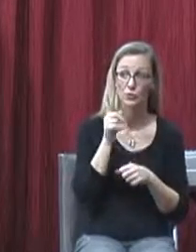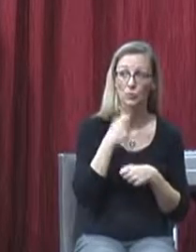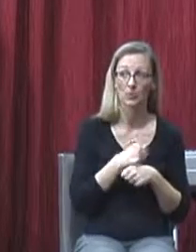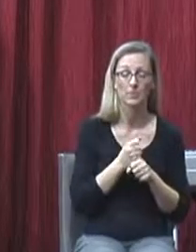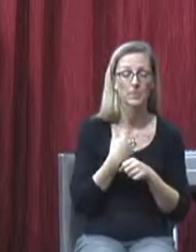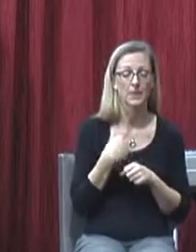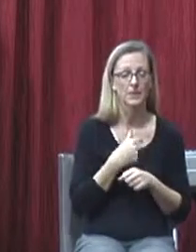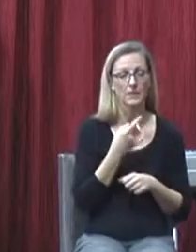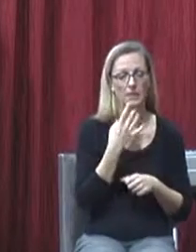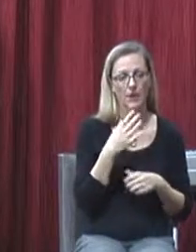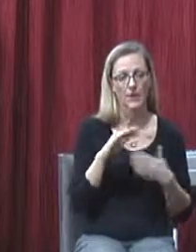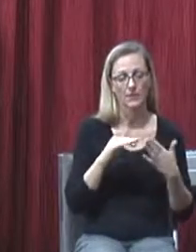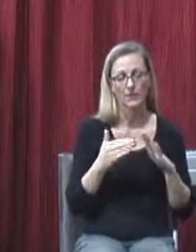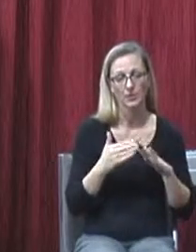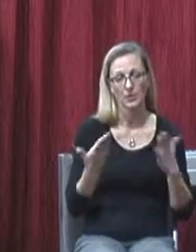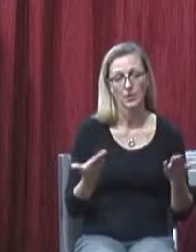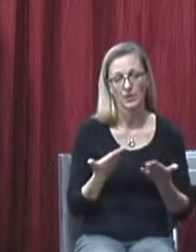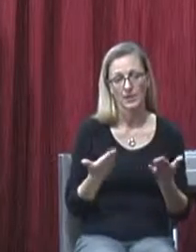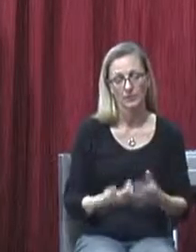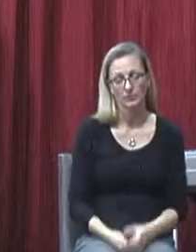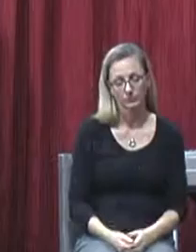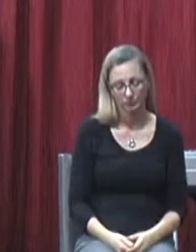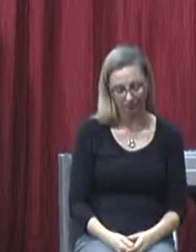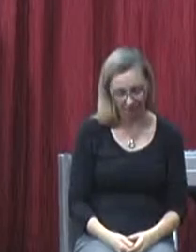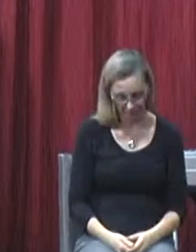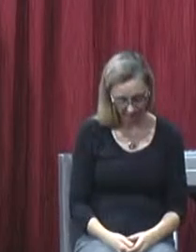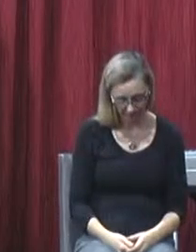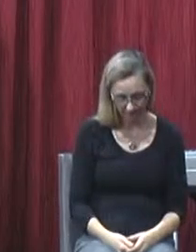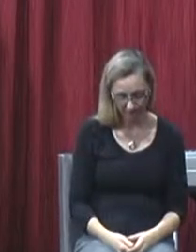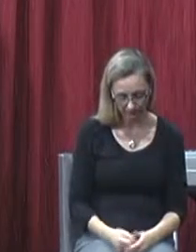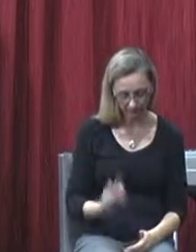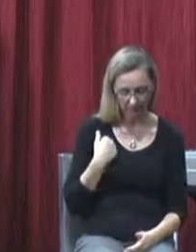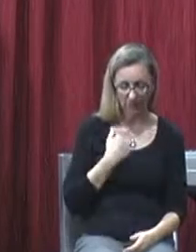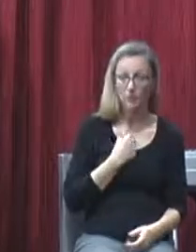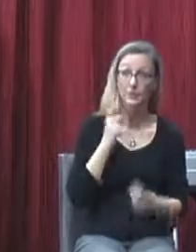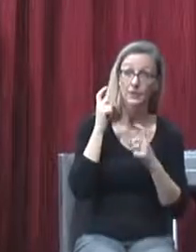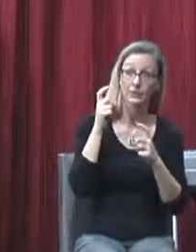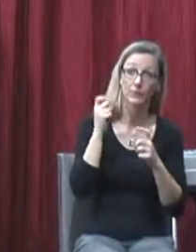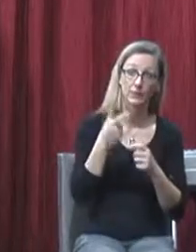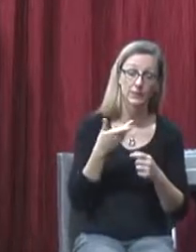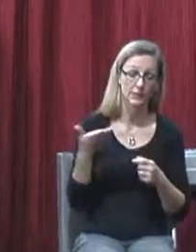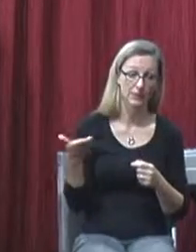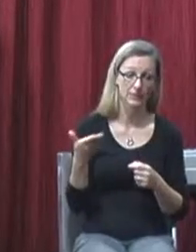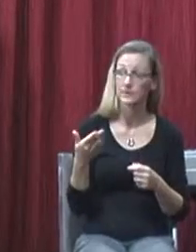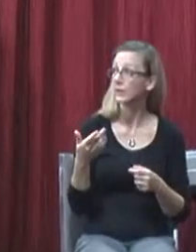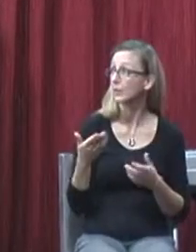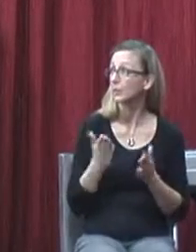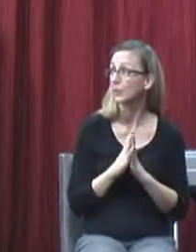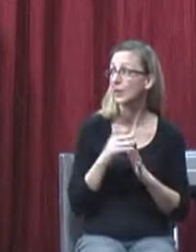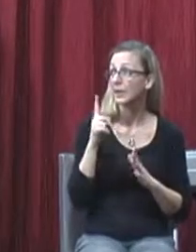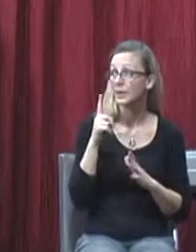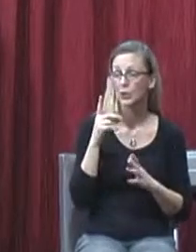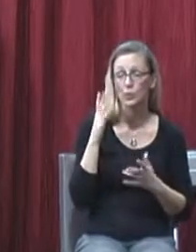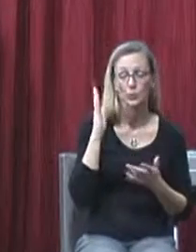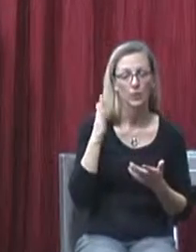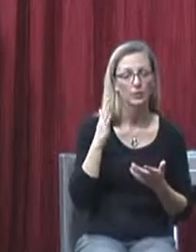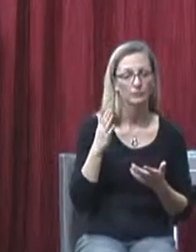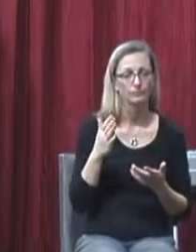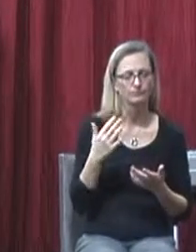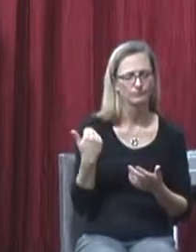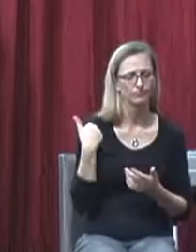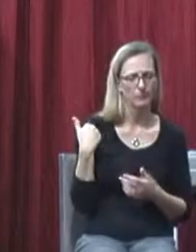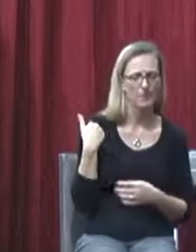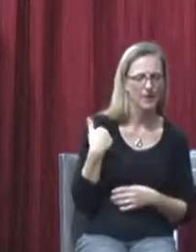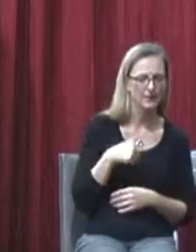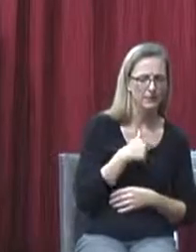make us a light in the community here. So we just commit these things to you, and we pray, Father, that you would just catch us when we start to pray,